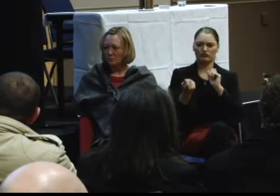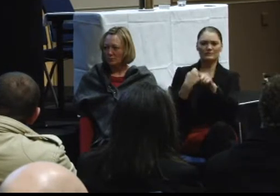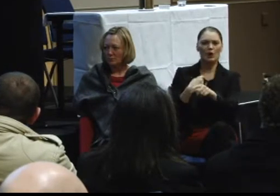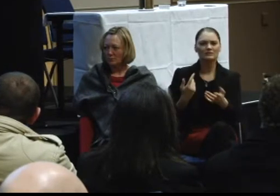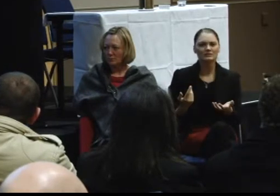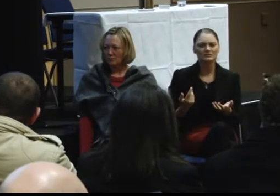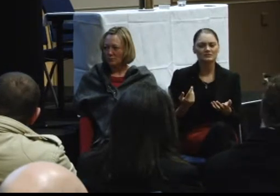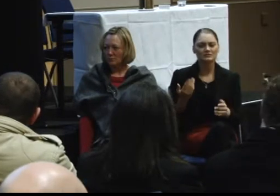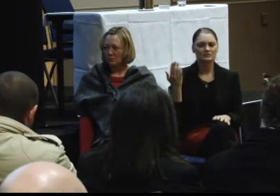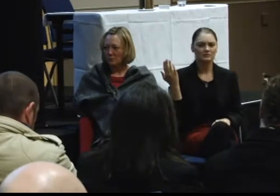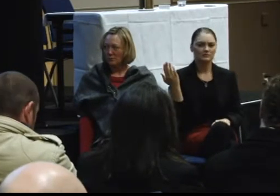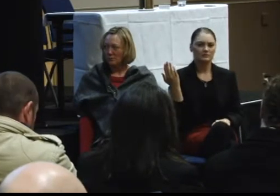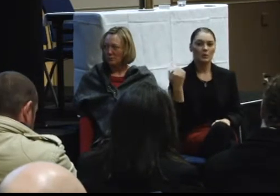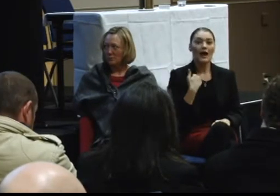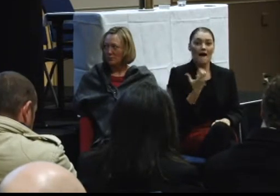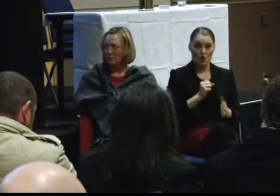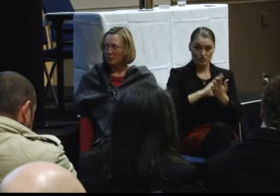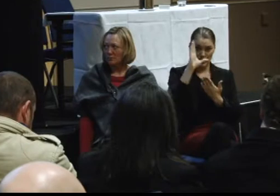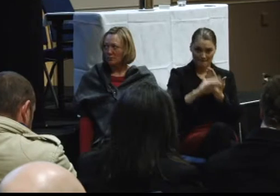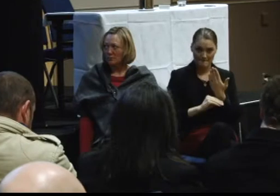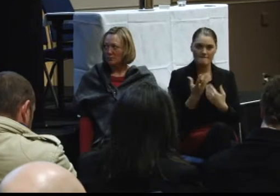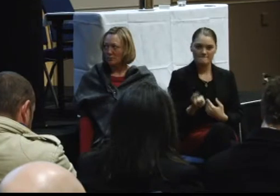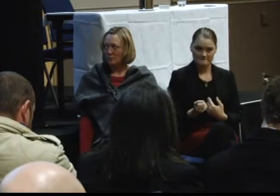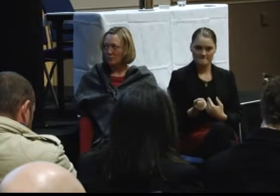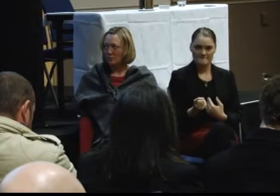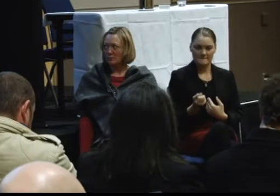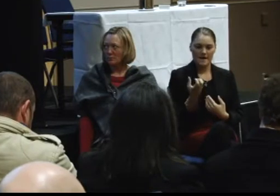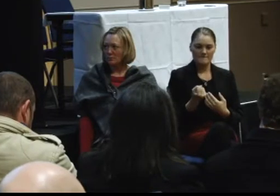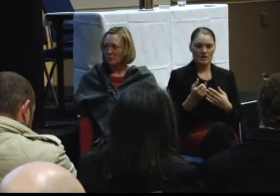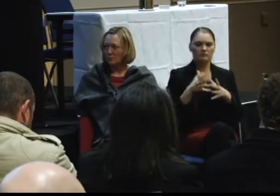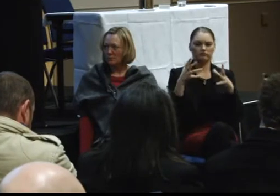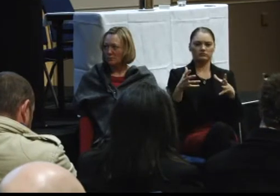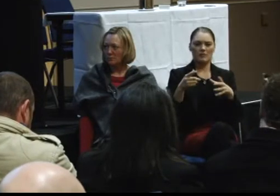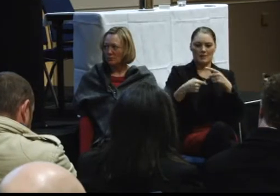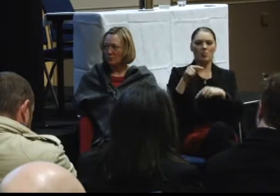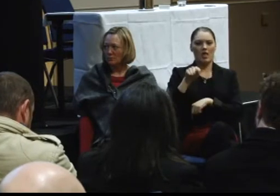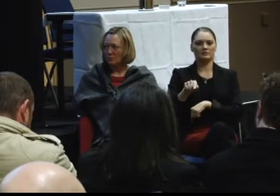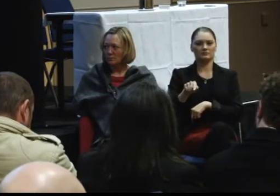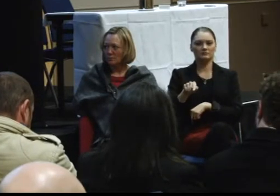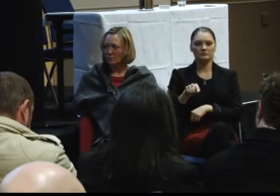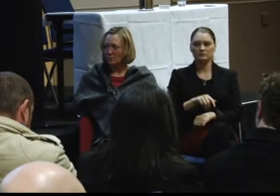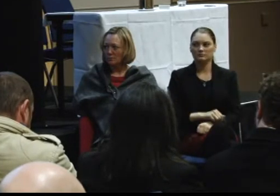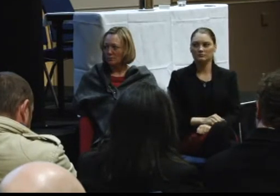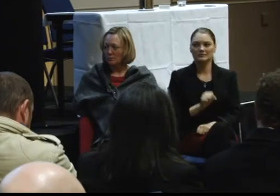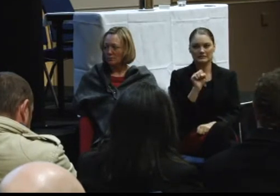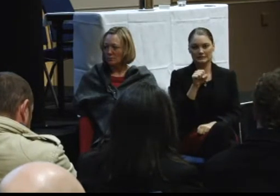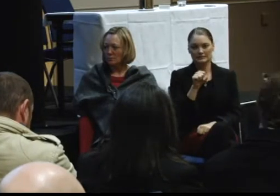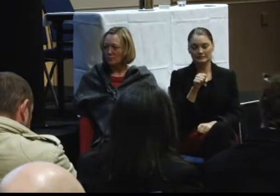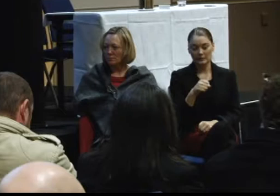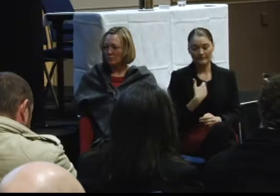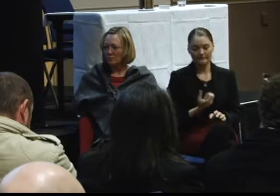There is we do have a curriculum, and there is a whole module on that. Yes.